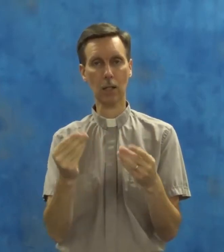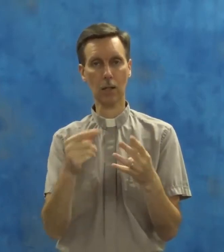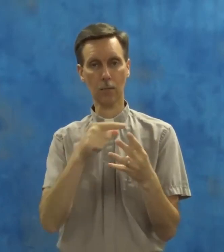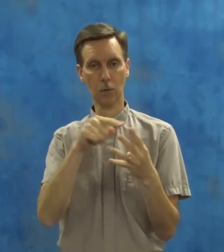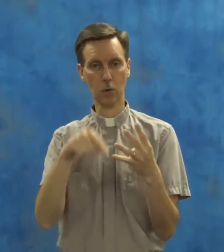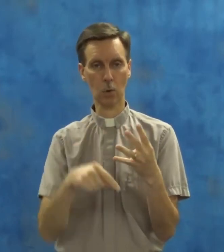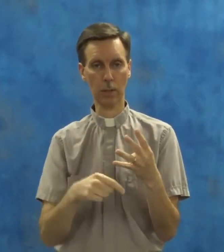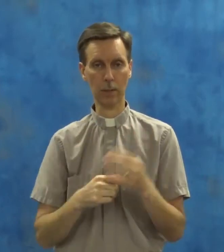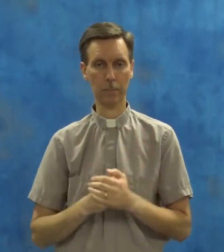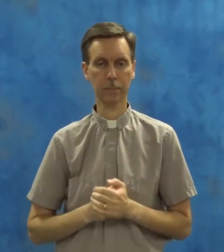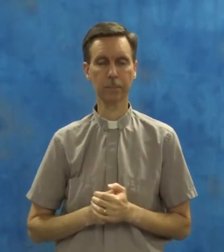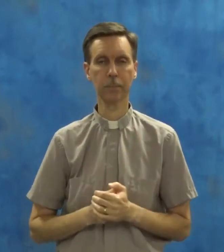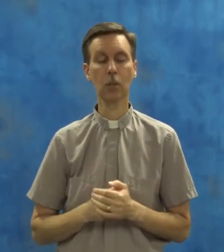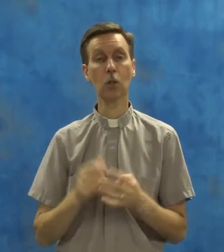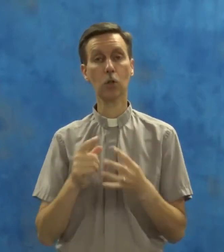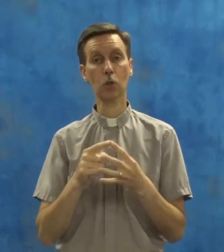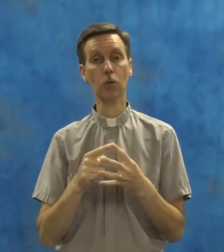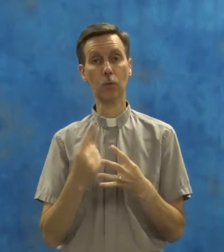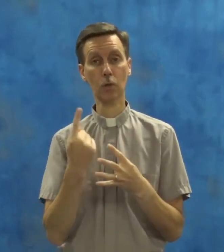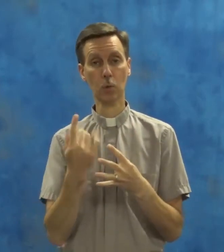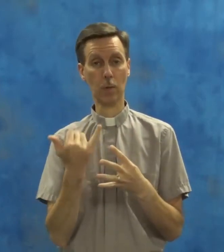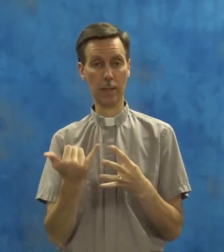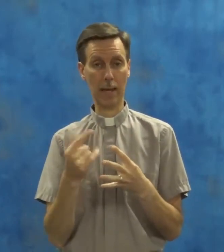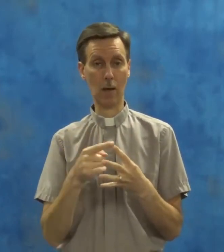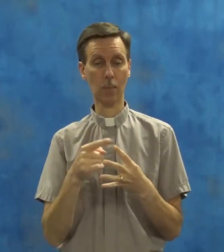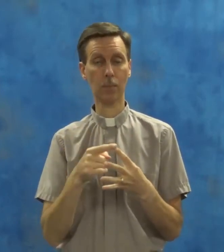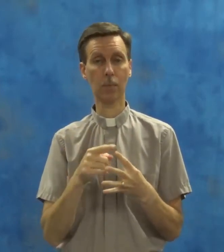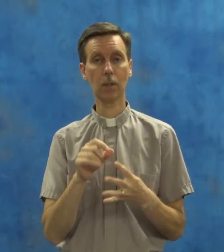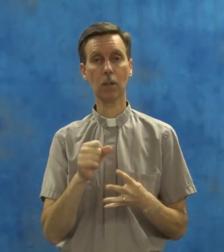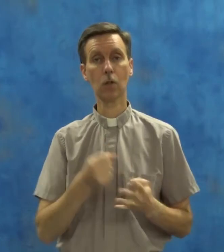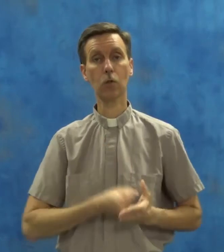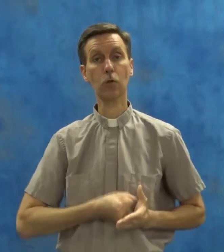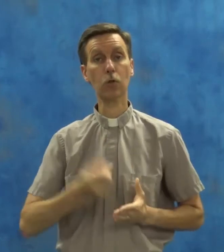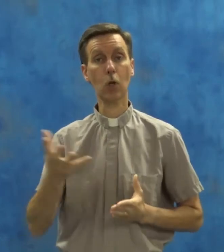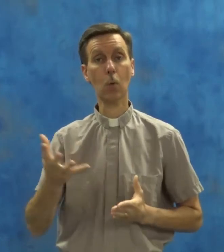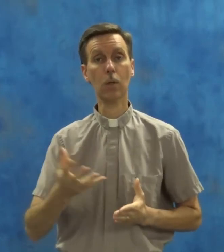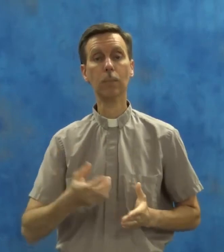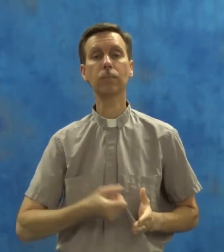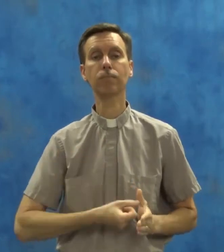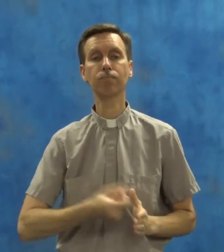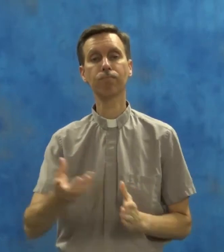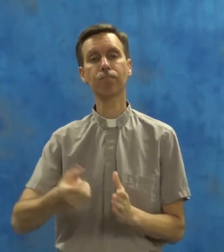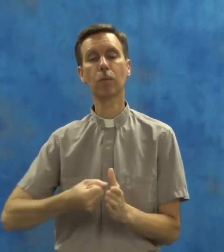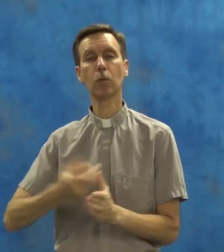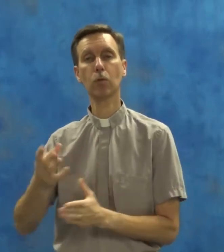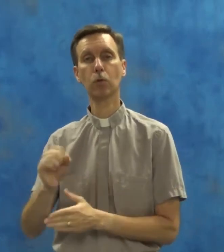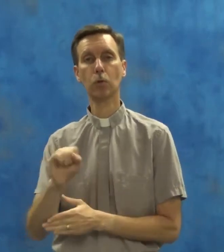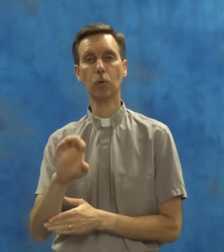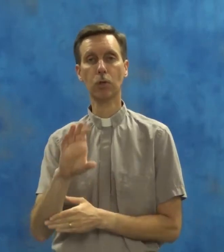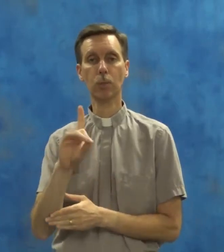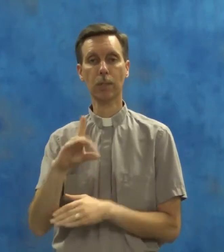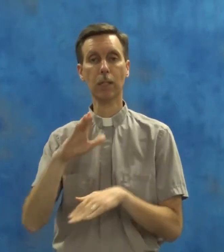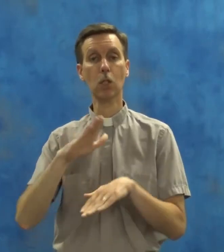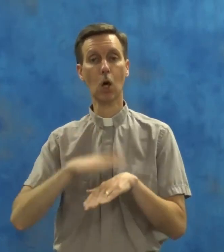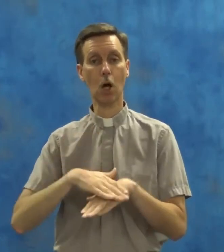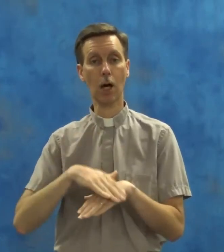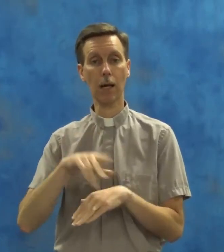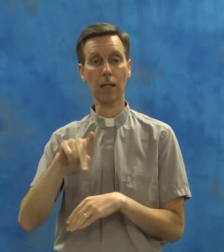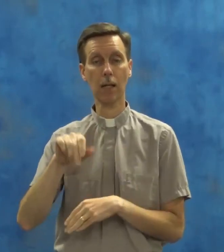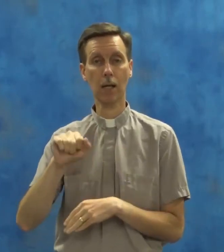of soil. So the first one now, the sower threw some seed on